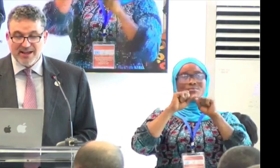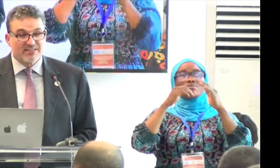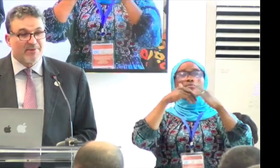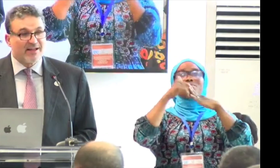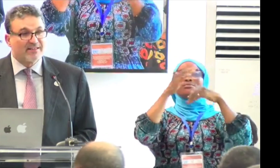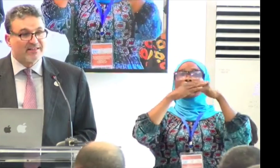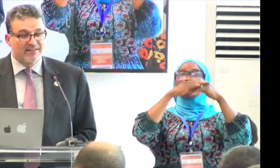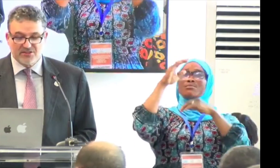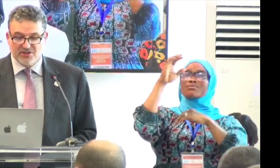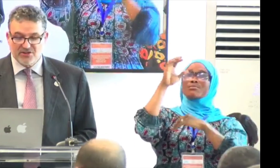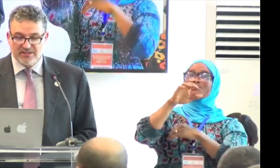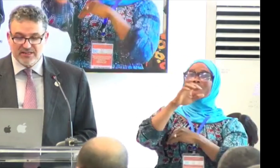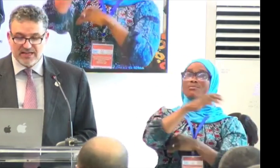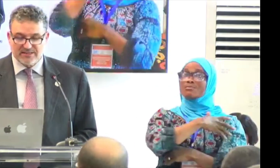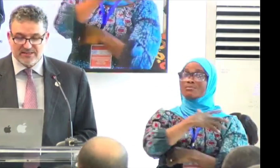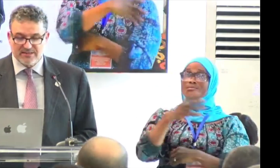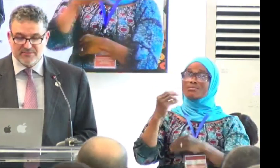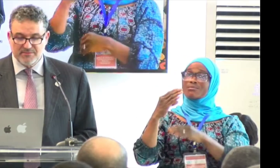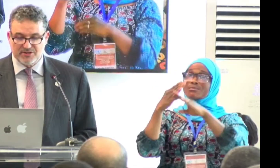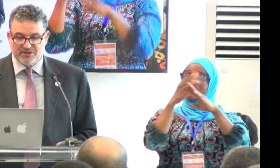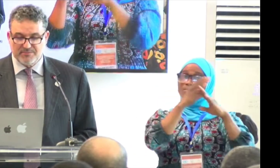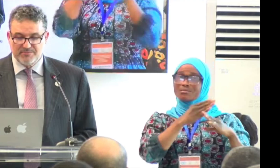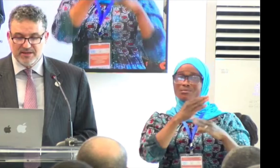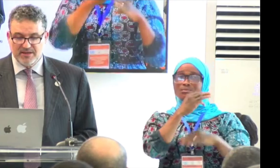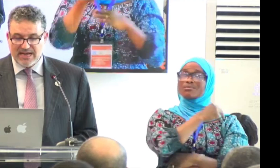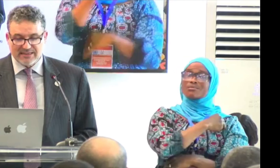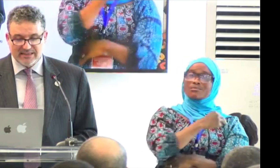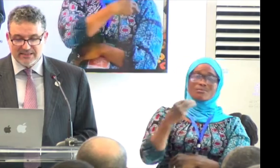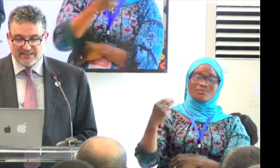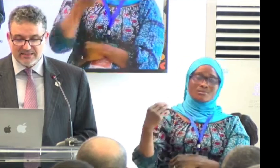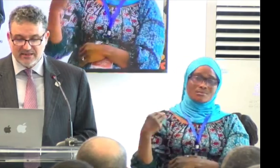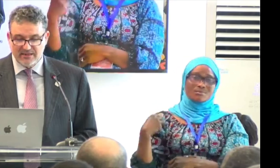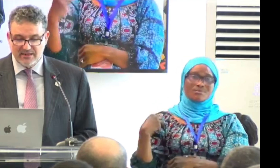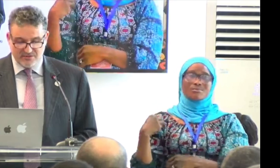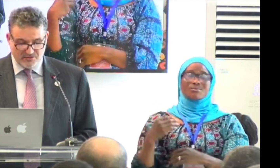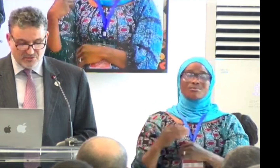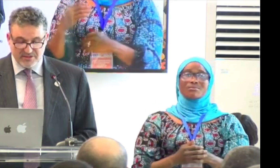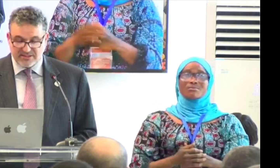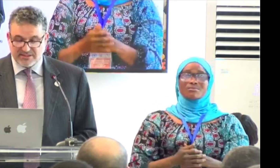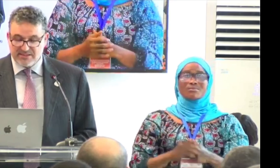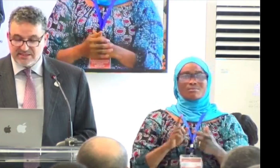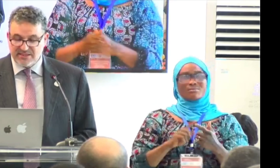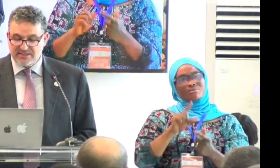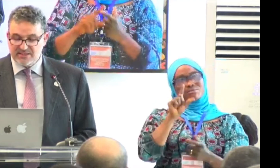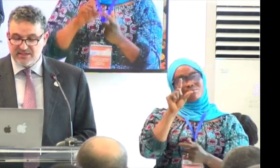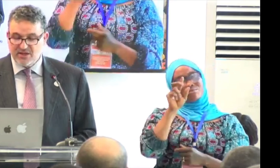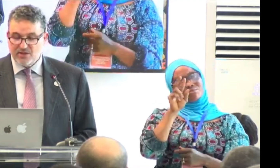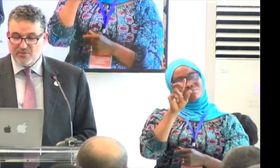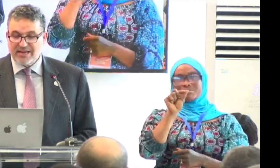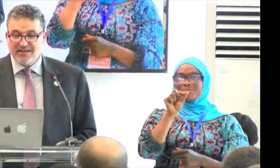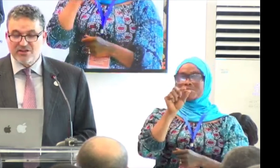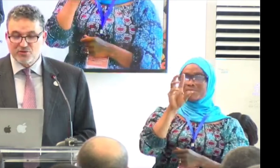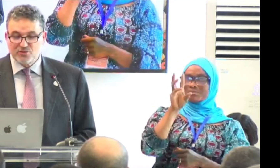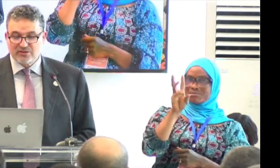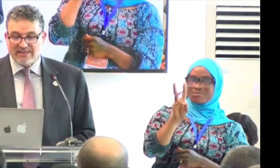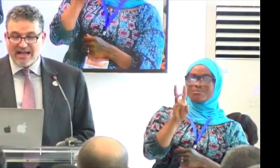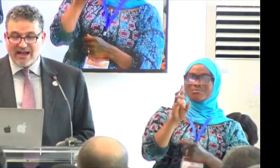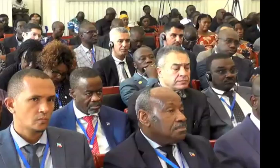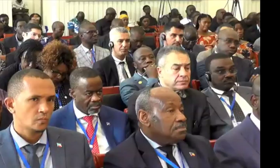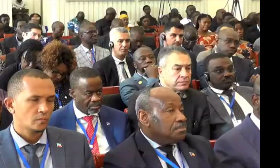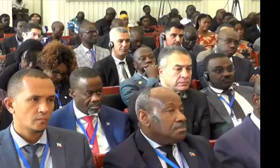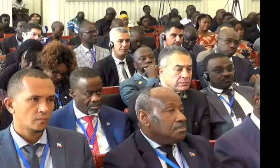By expanding the Security Council's membership at least to 26 seats, we can ensure